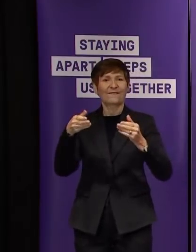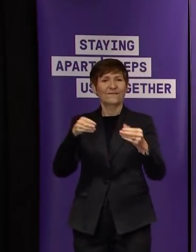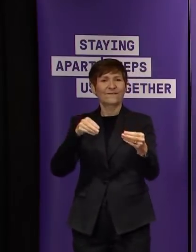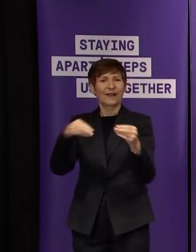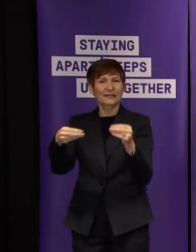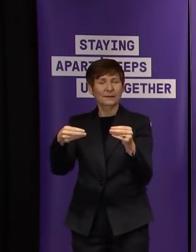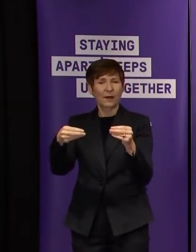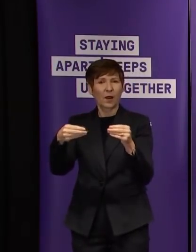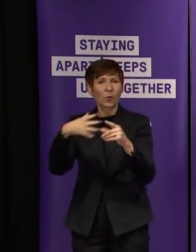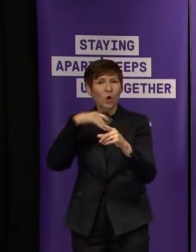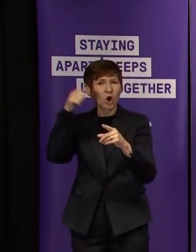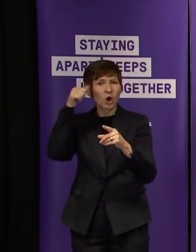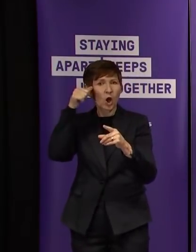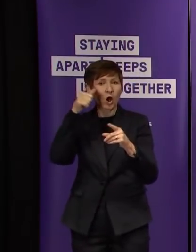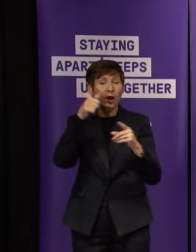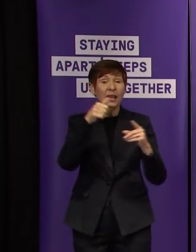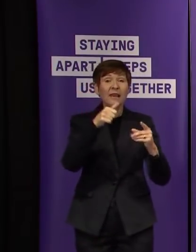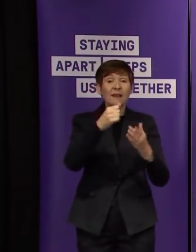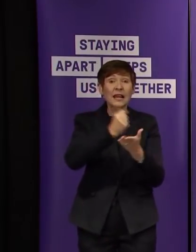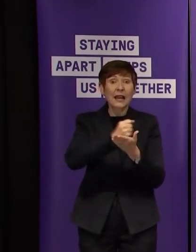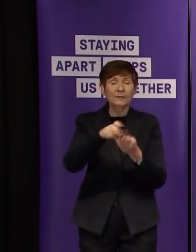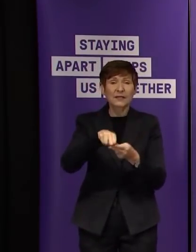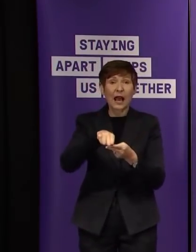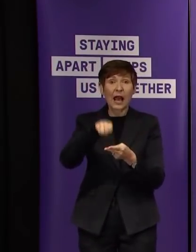be easier as we go forward.